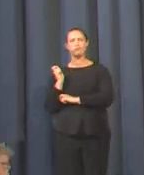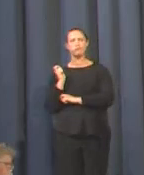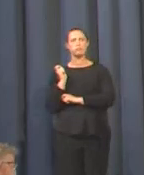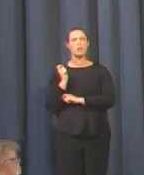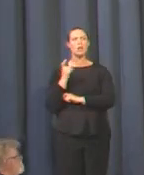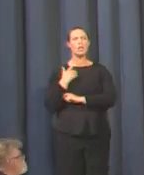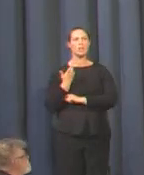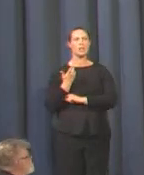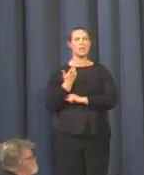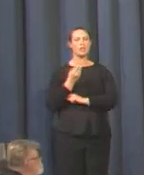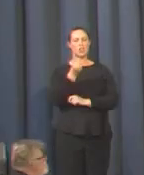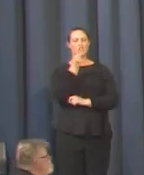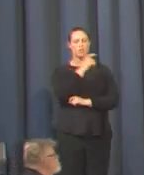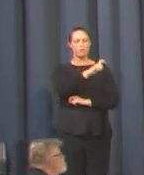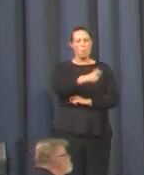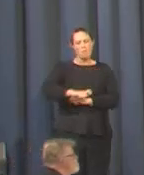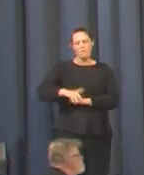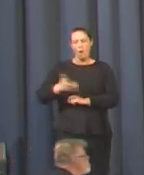kaiwana,